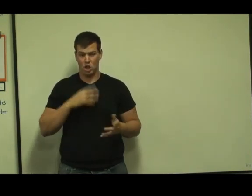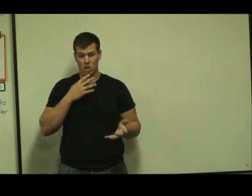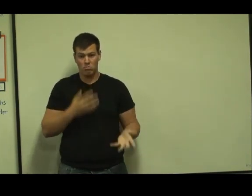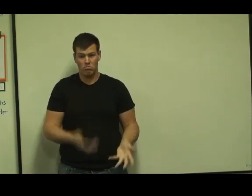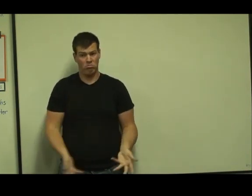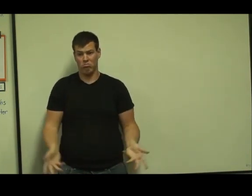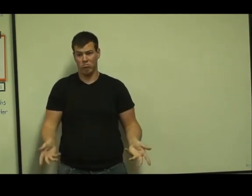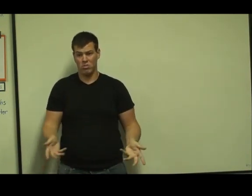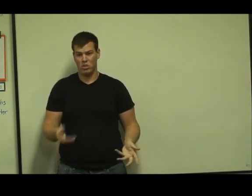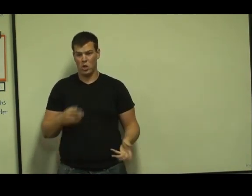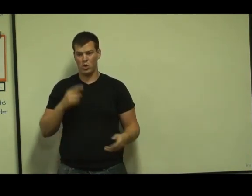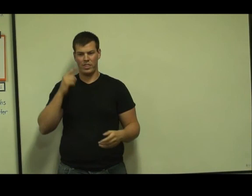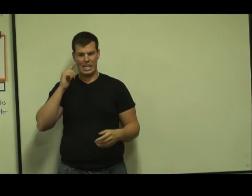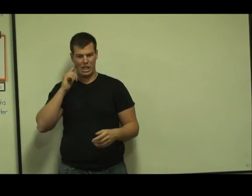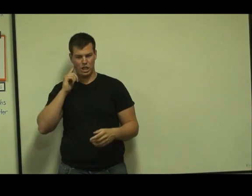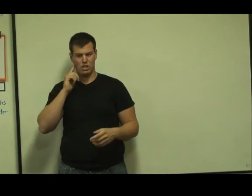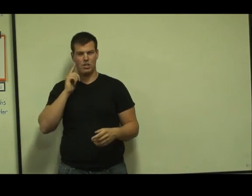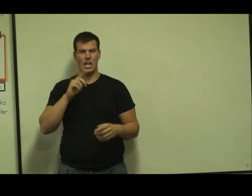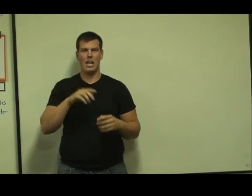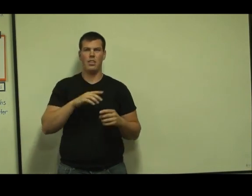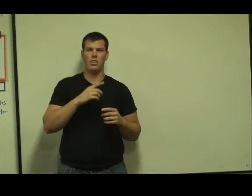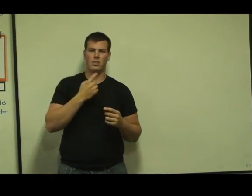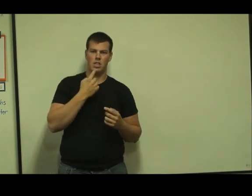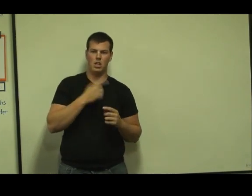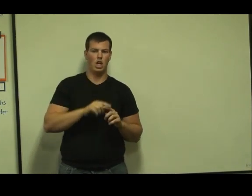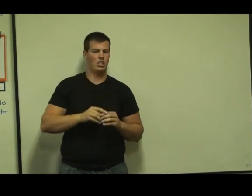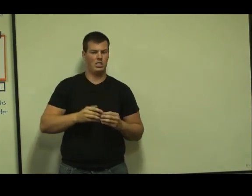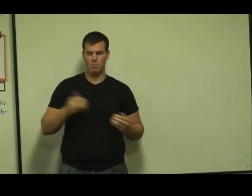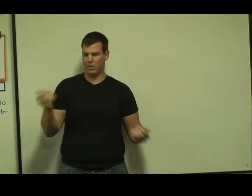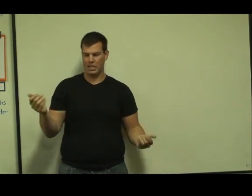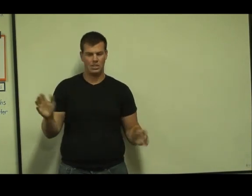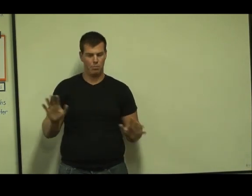talk. Though the hair and the third be different.